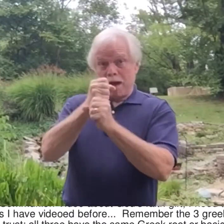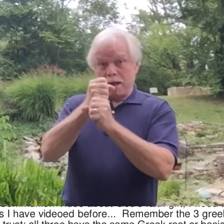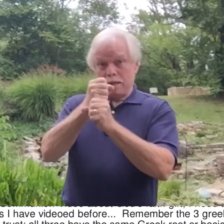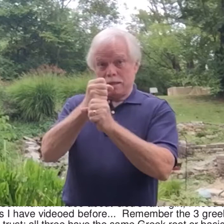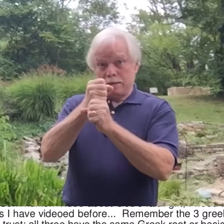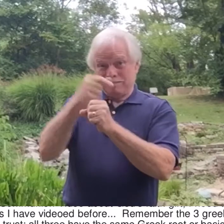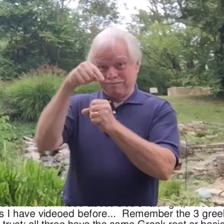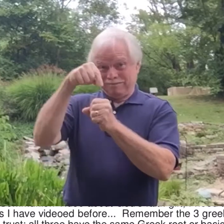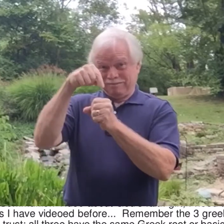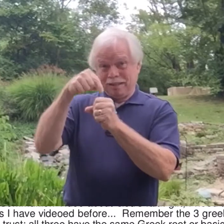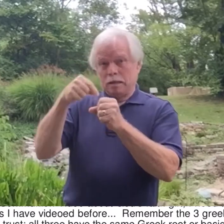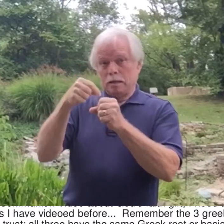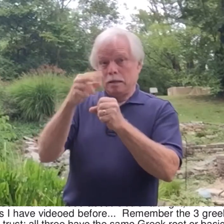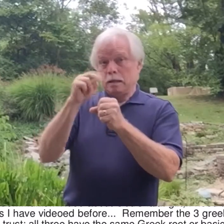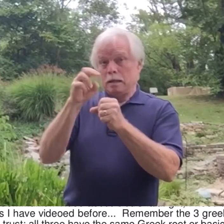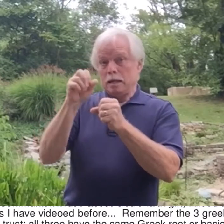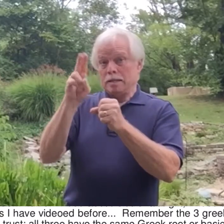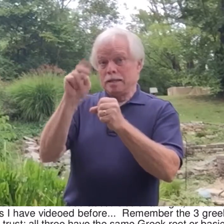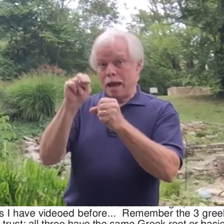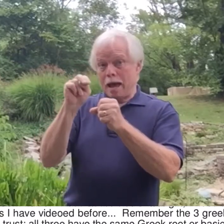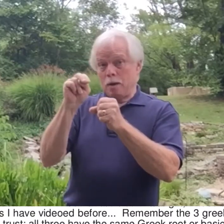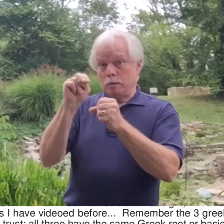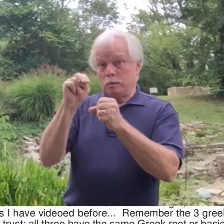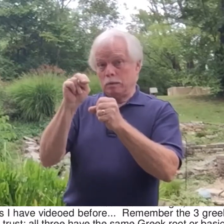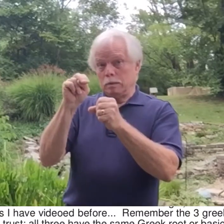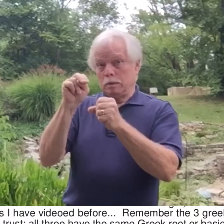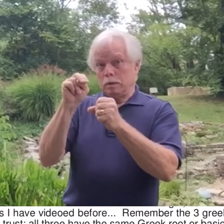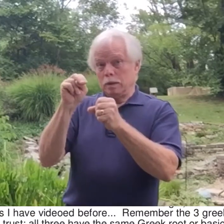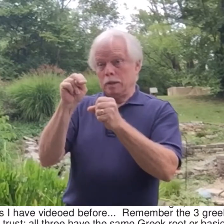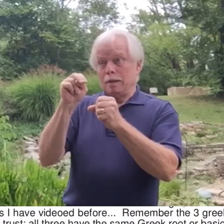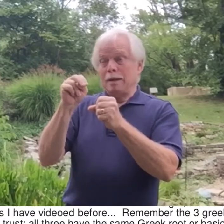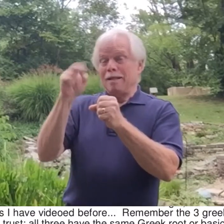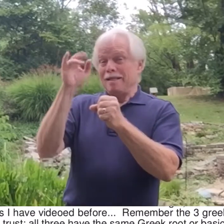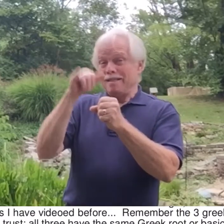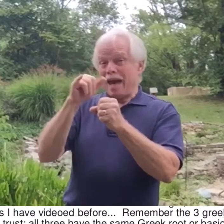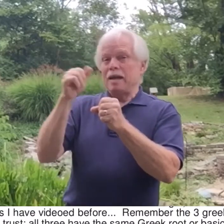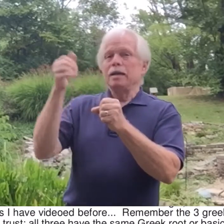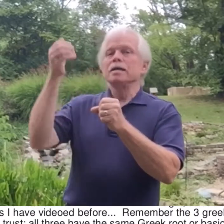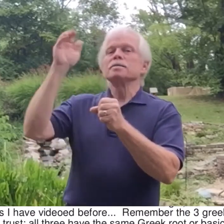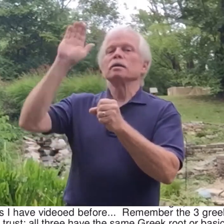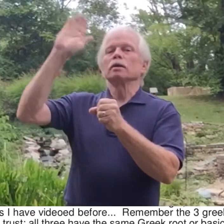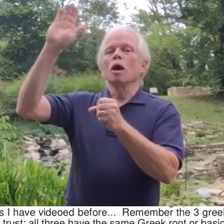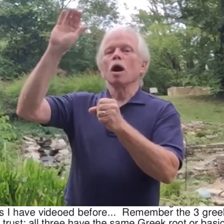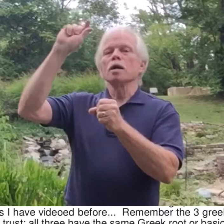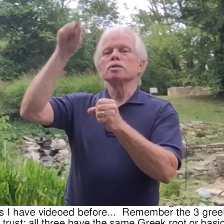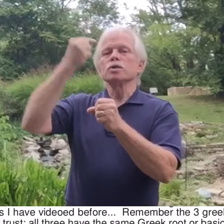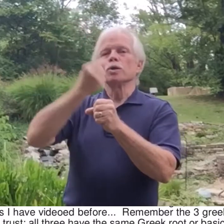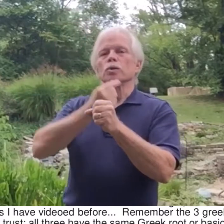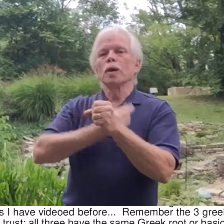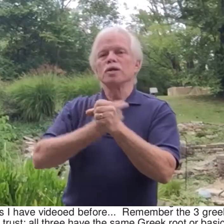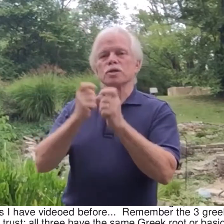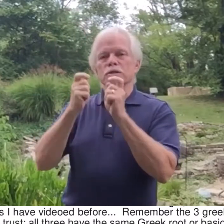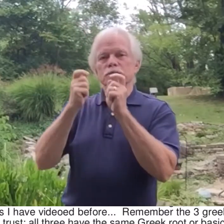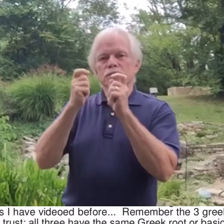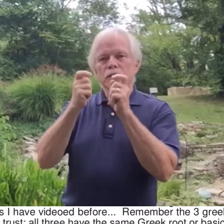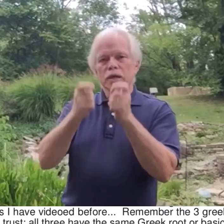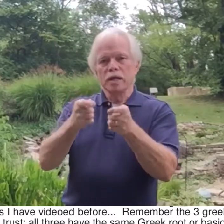Faith is a noun that is God's gracious